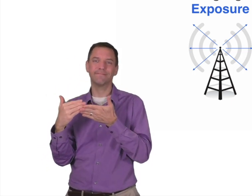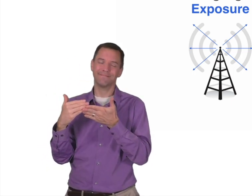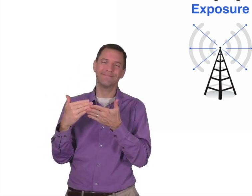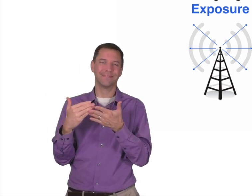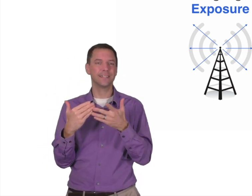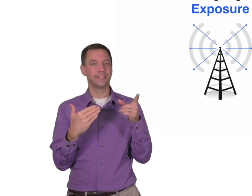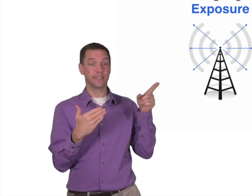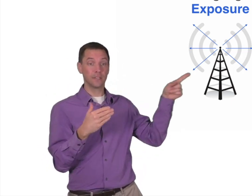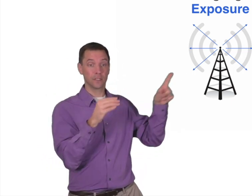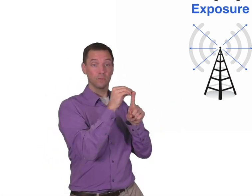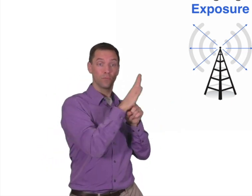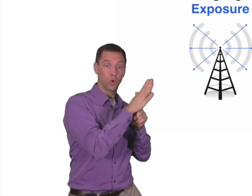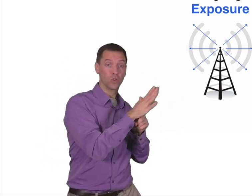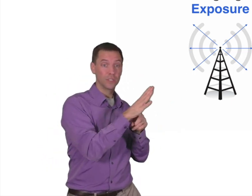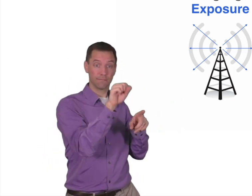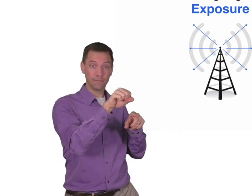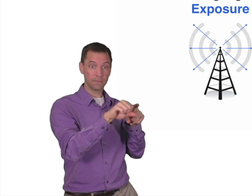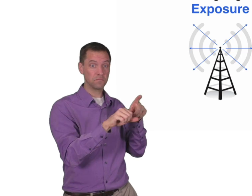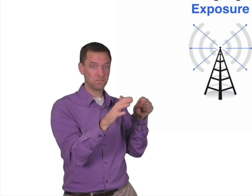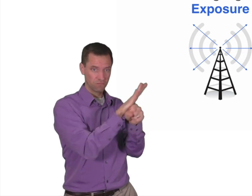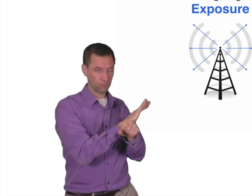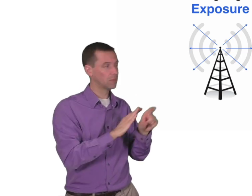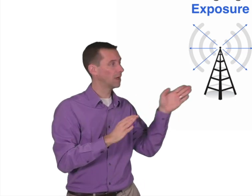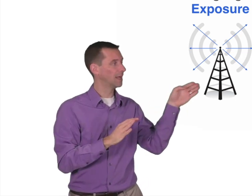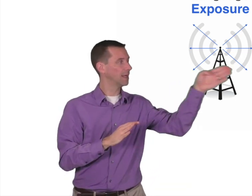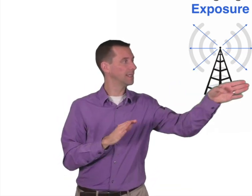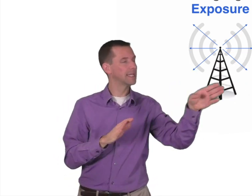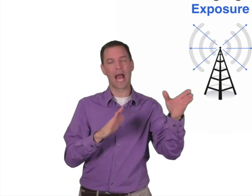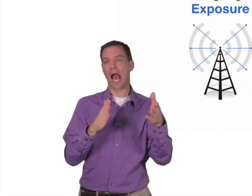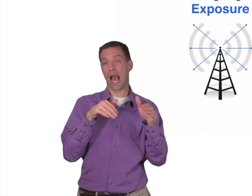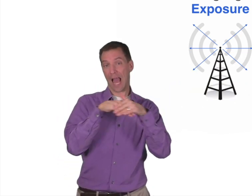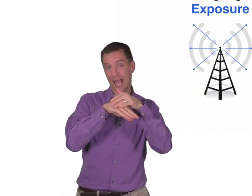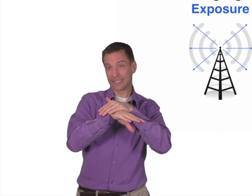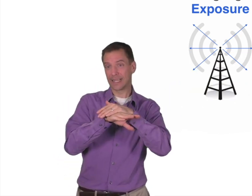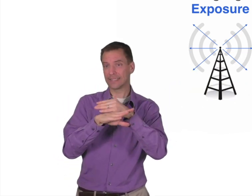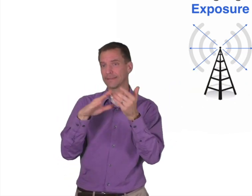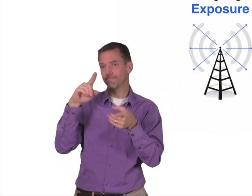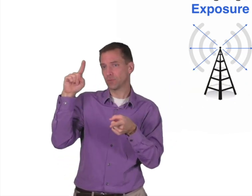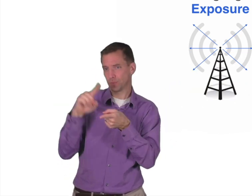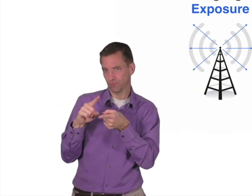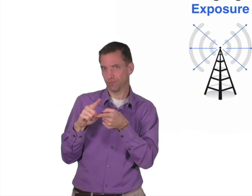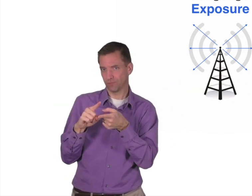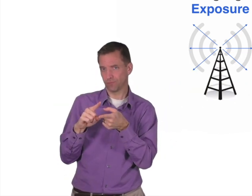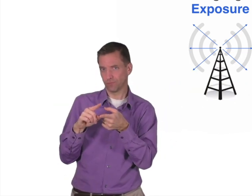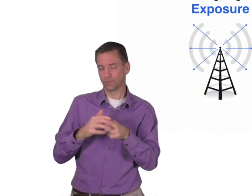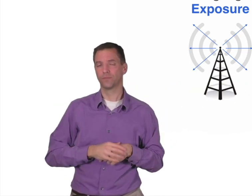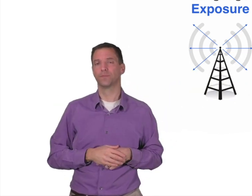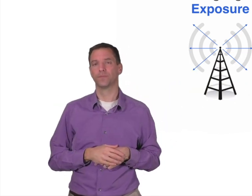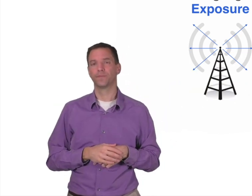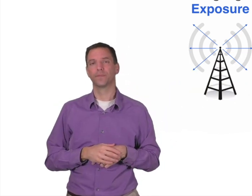hears only a small amount of it, that may be language exposure, but access would be